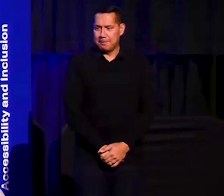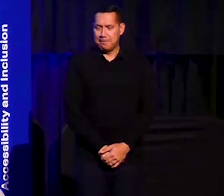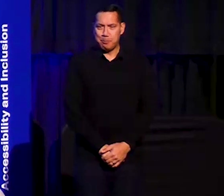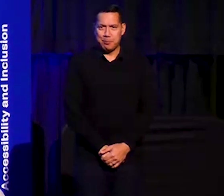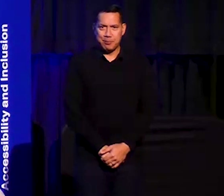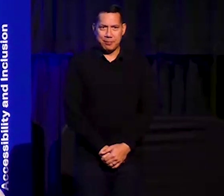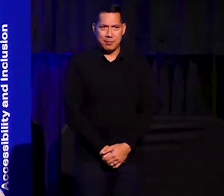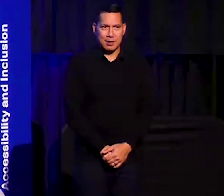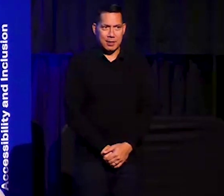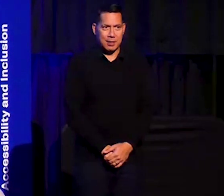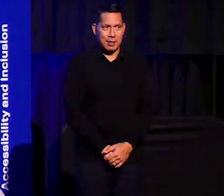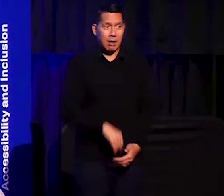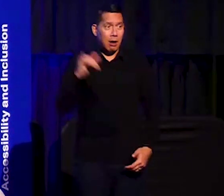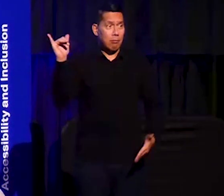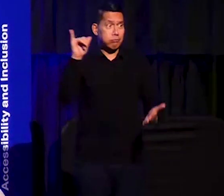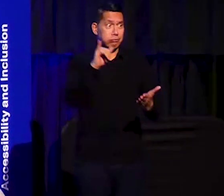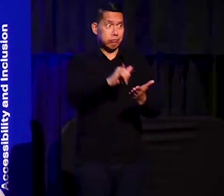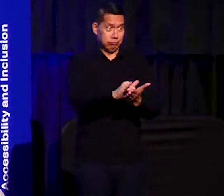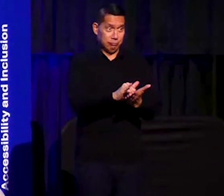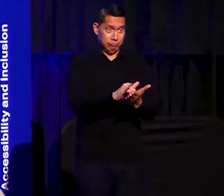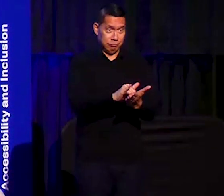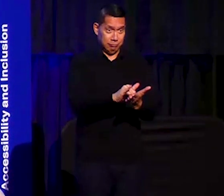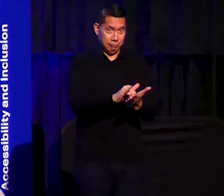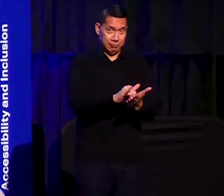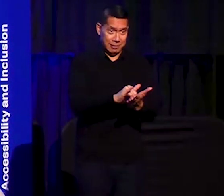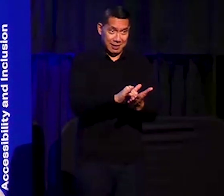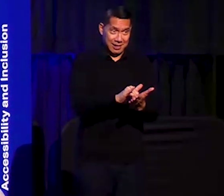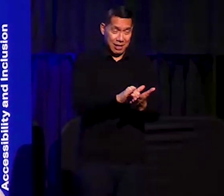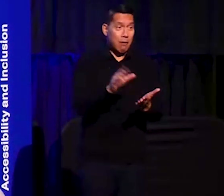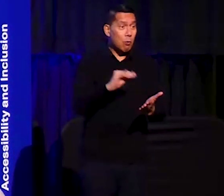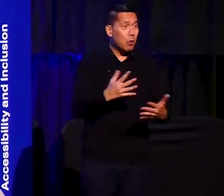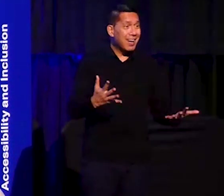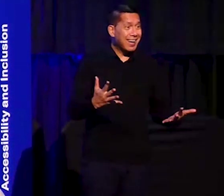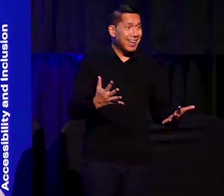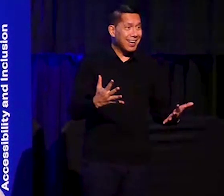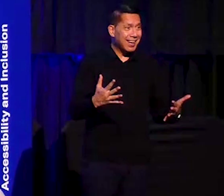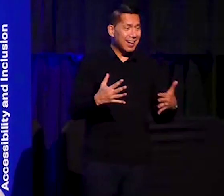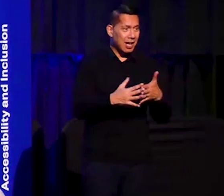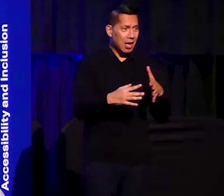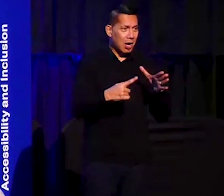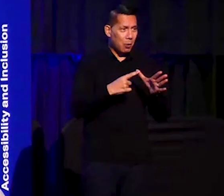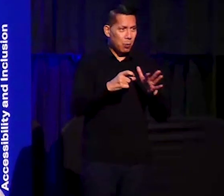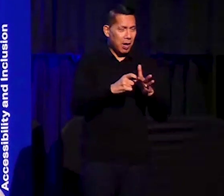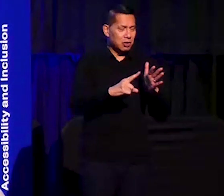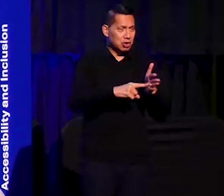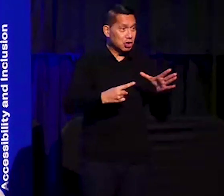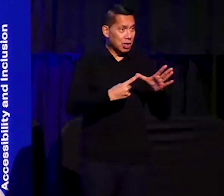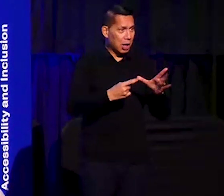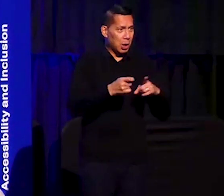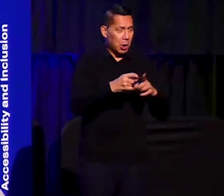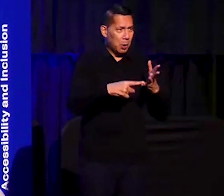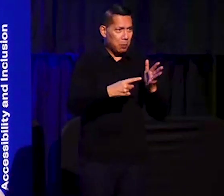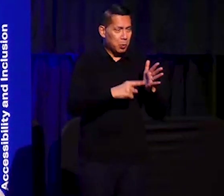So I have travelled to be here today, and I'm just going to blame jet lag. I've come from Wajjuk Budja Noongar, which is